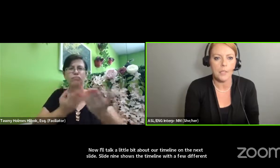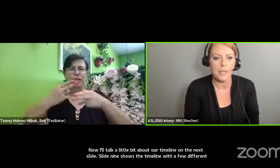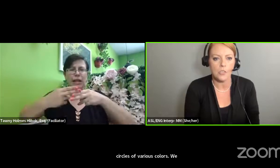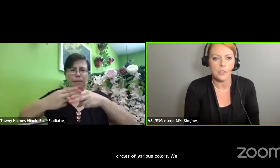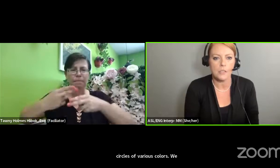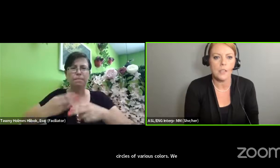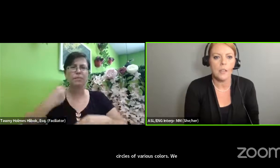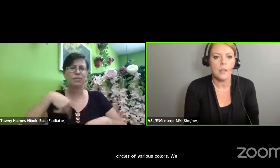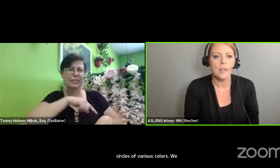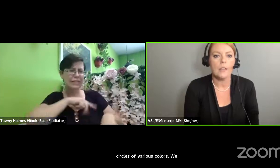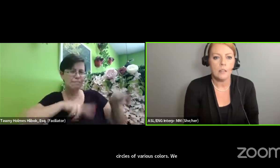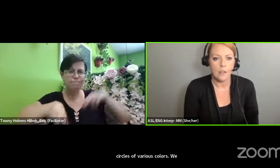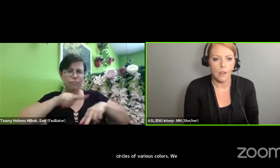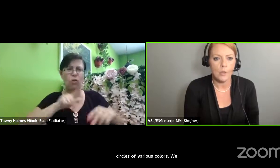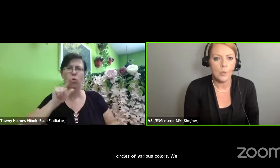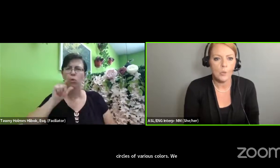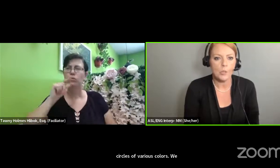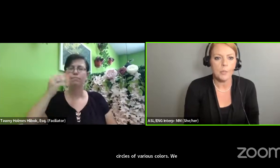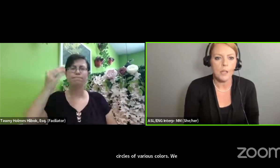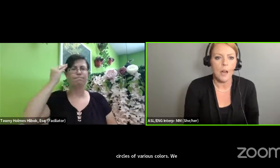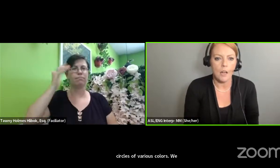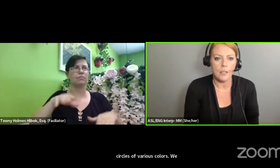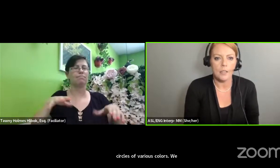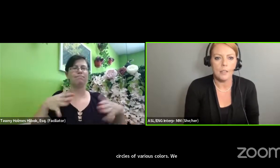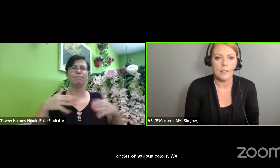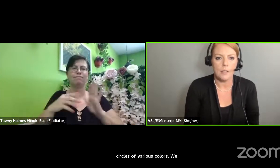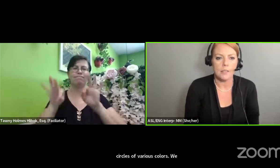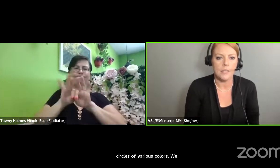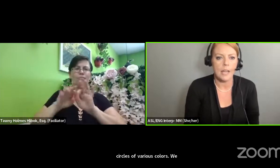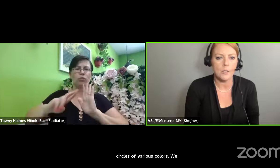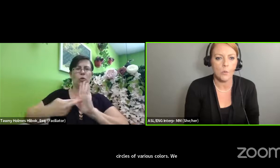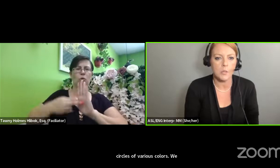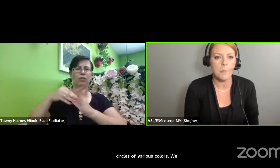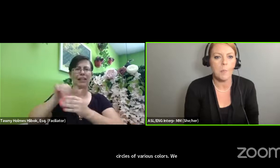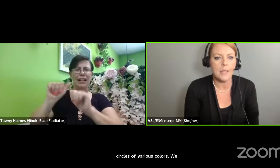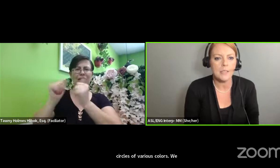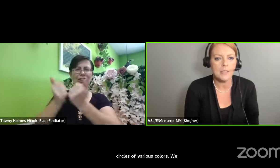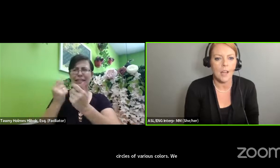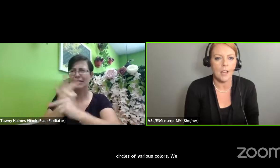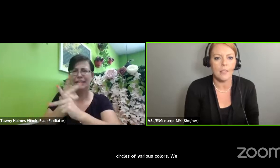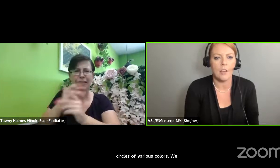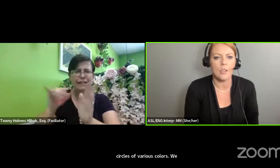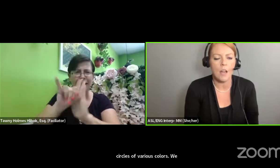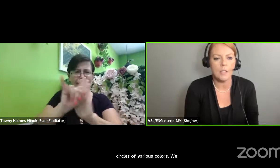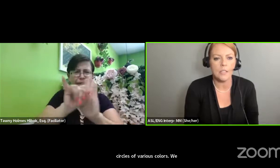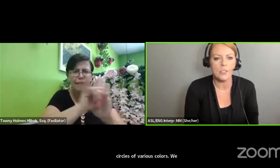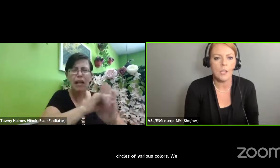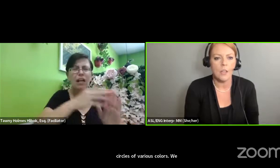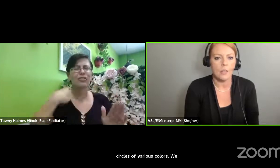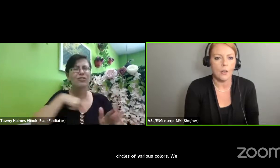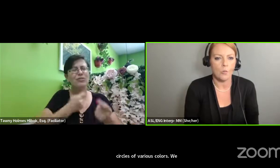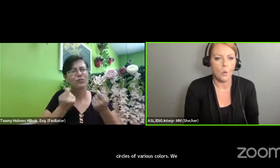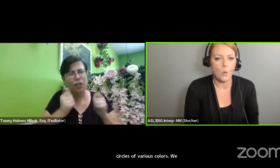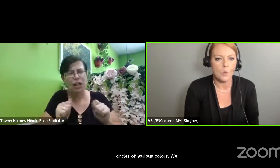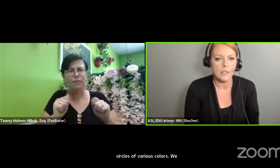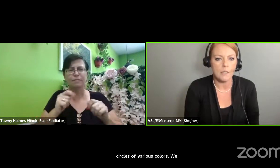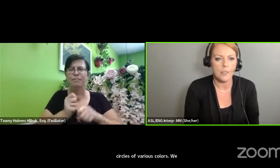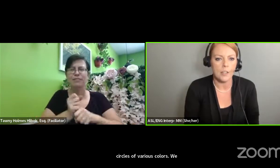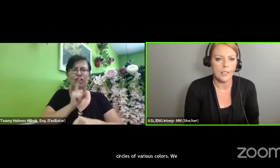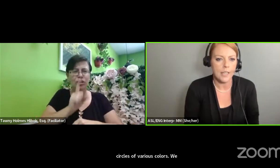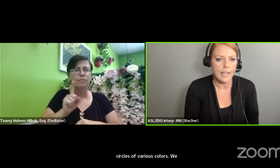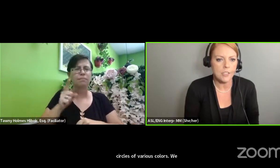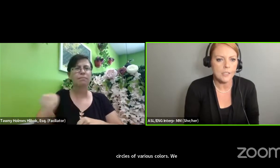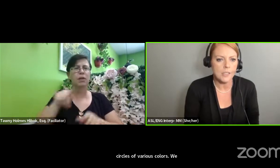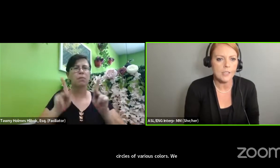some nominations of who should be on this task force based on their knowledge, their roles